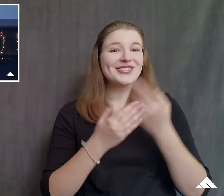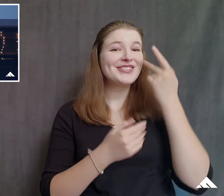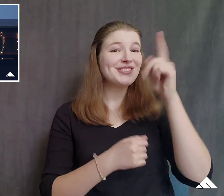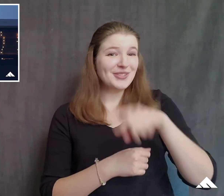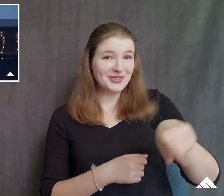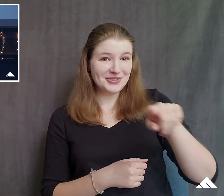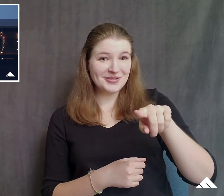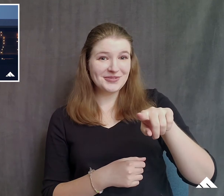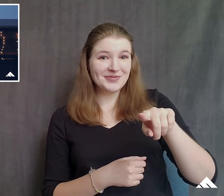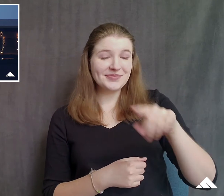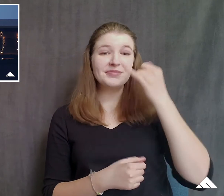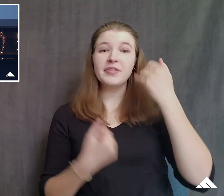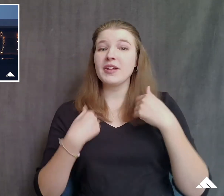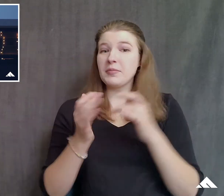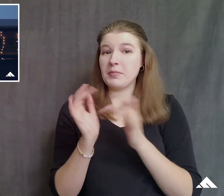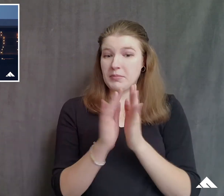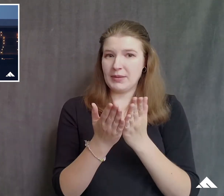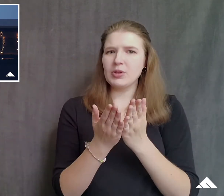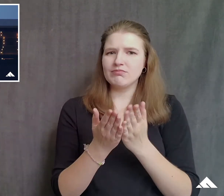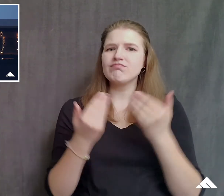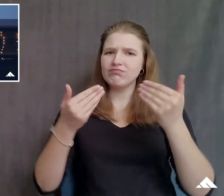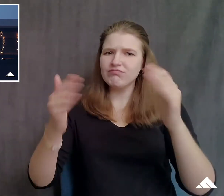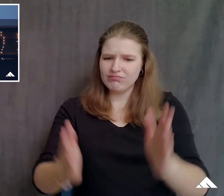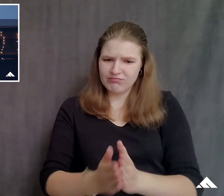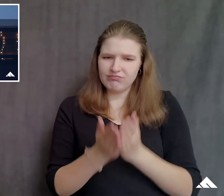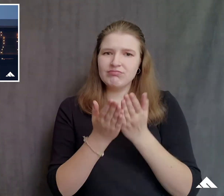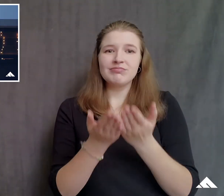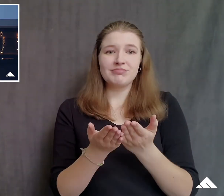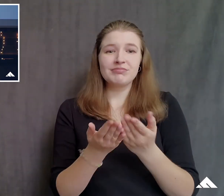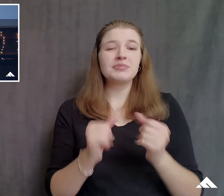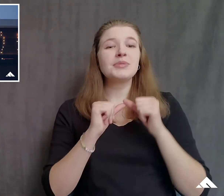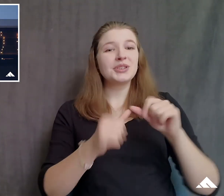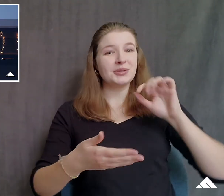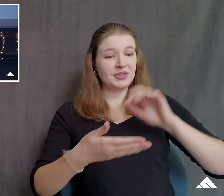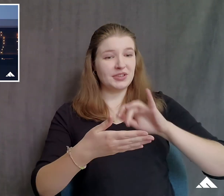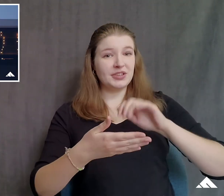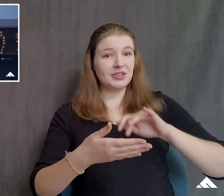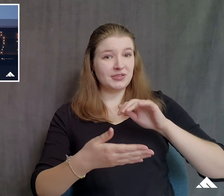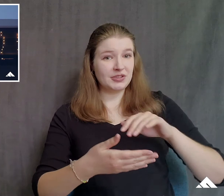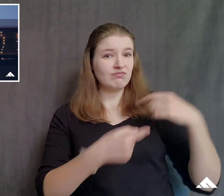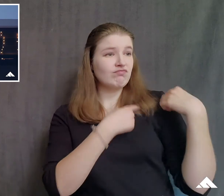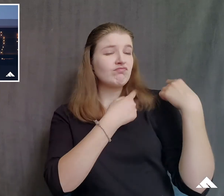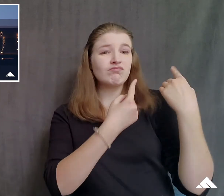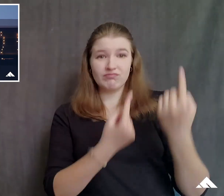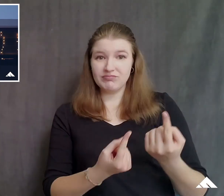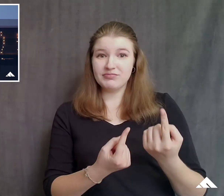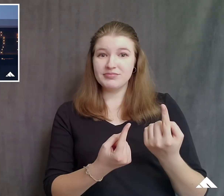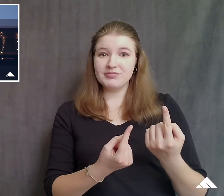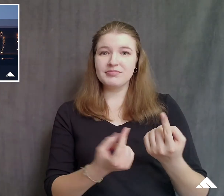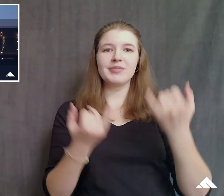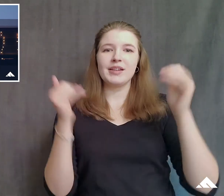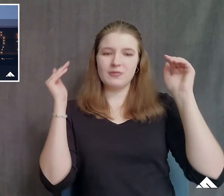of you. If you have your Bibles with you, I encourage you to pull them out. We're going to be taking another step in our series that we've been working through together. So we're going to be in